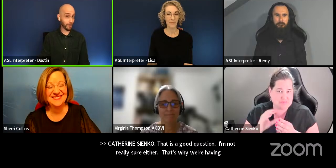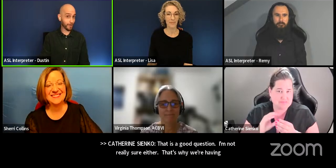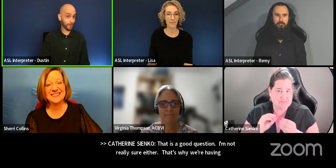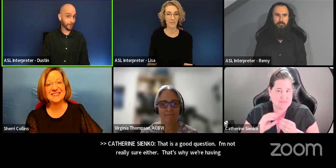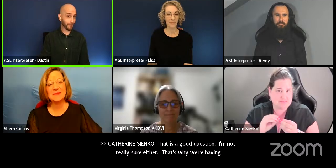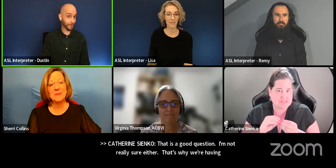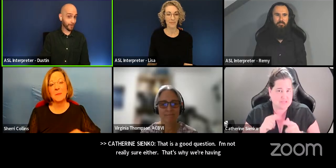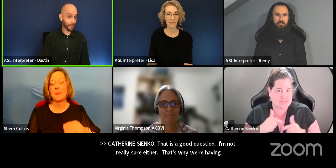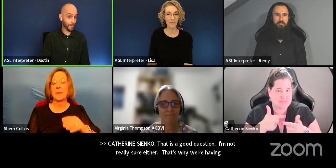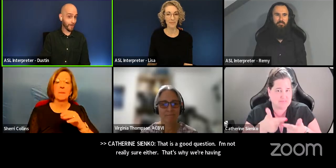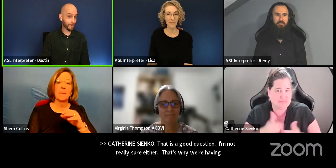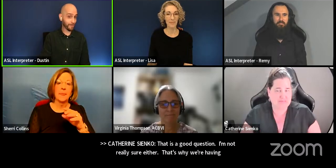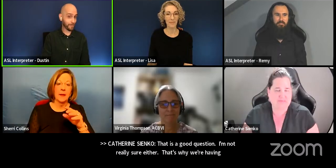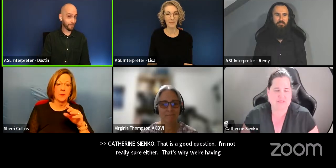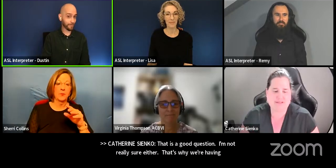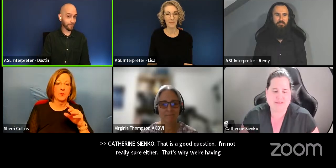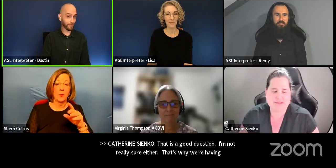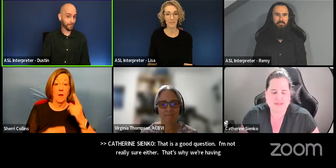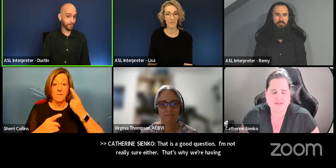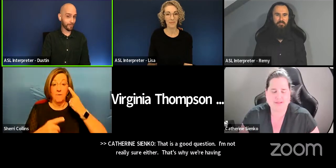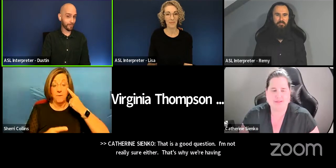just popped on. Do you have a comment?